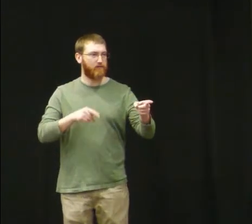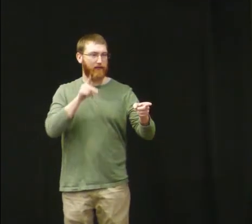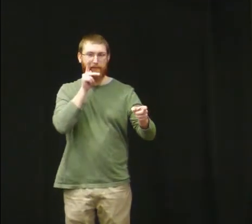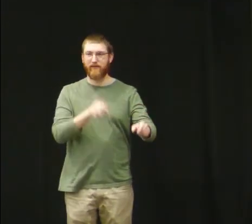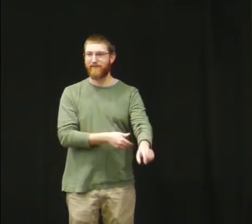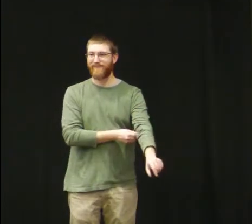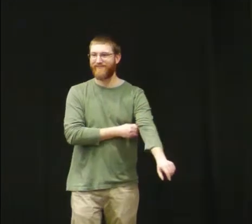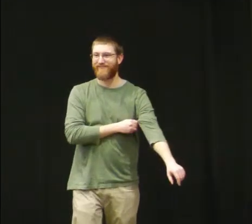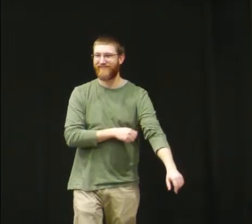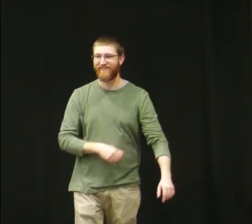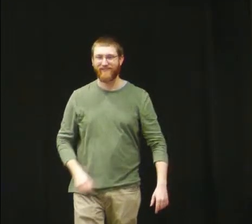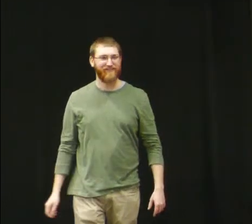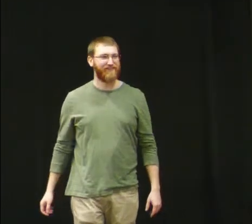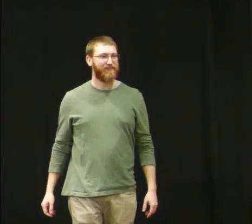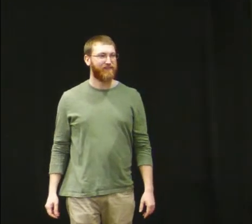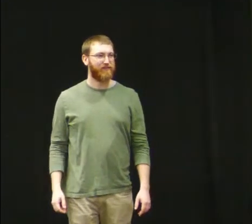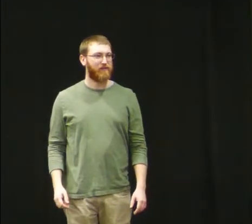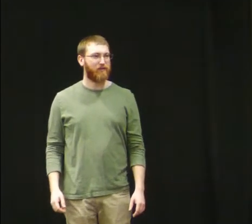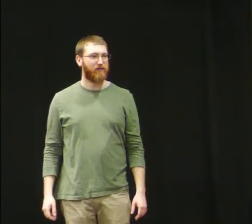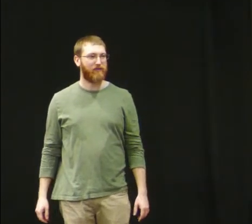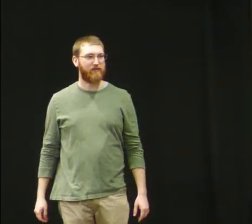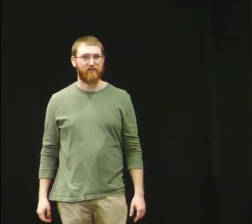Sorry.